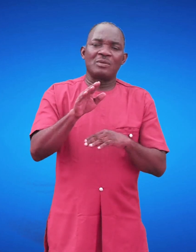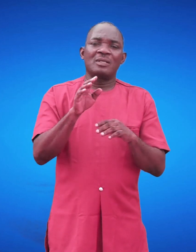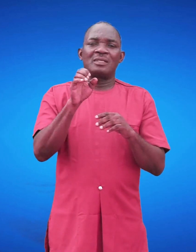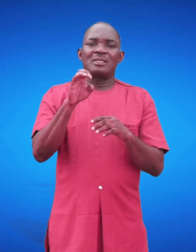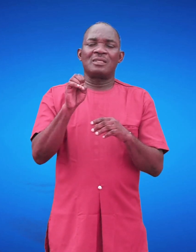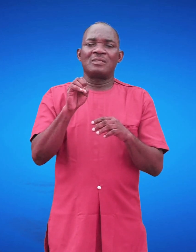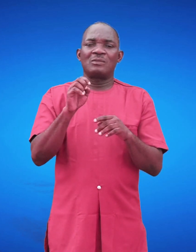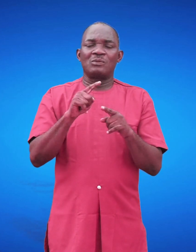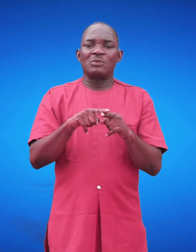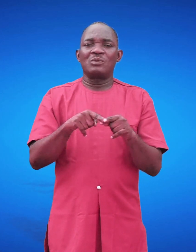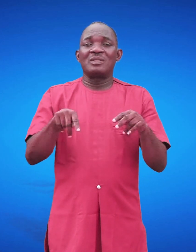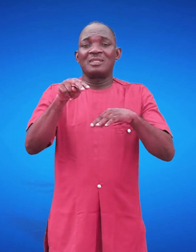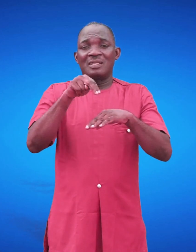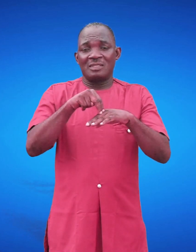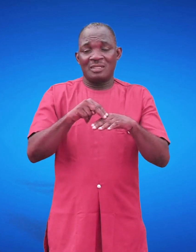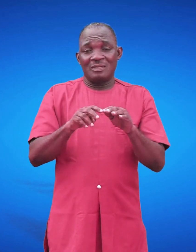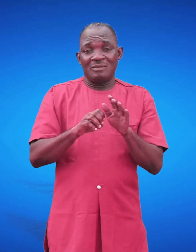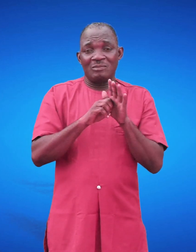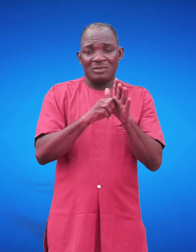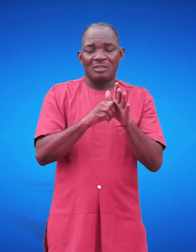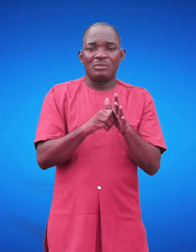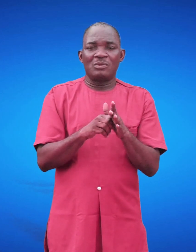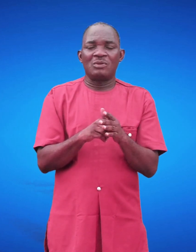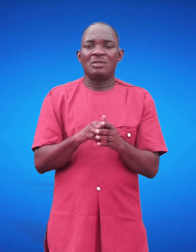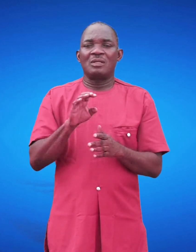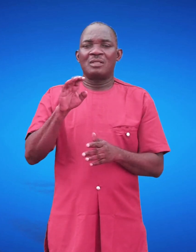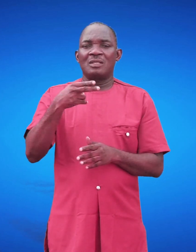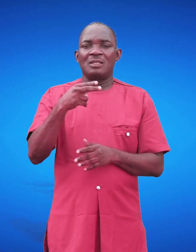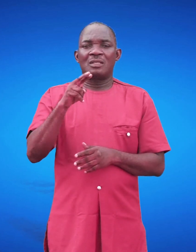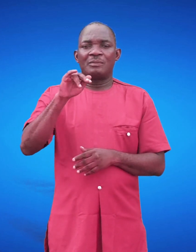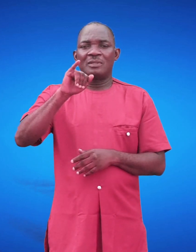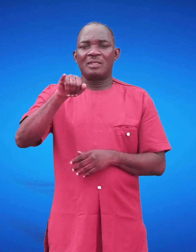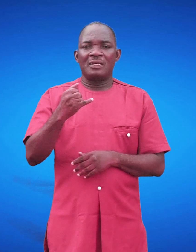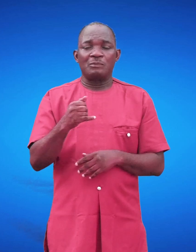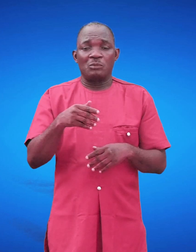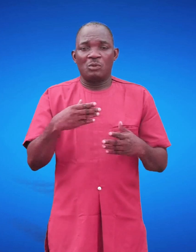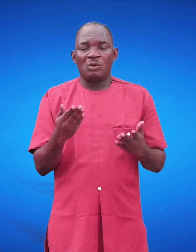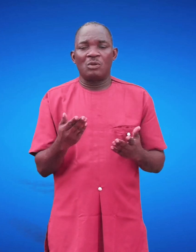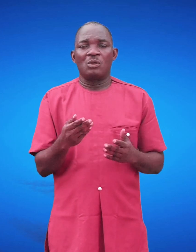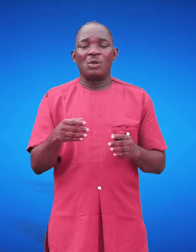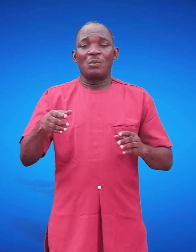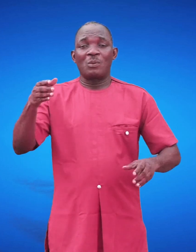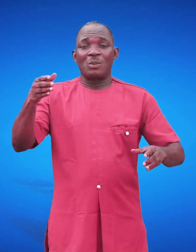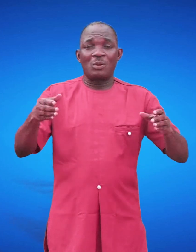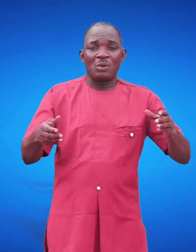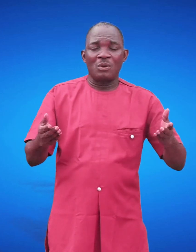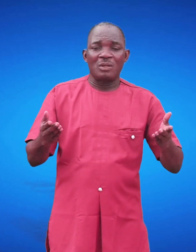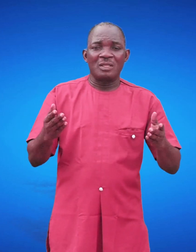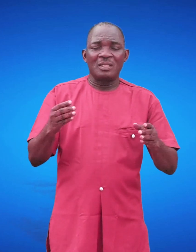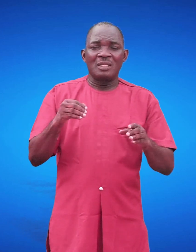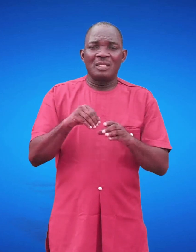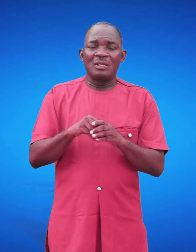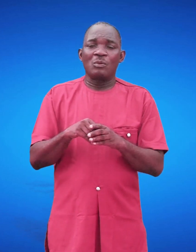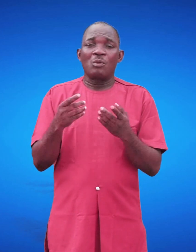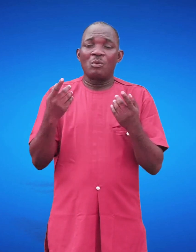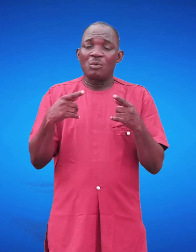entities such as SHRAJ or the courts in the event